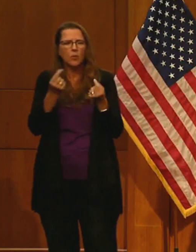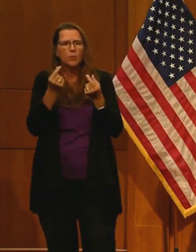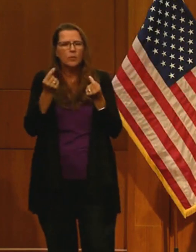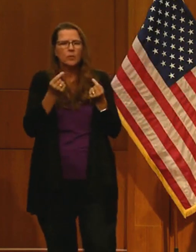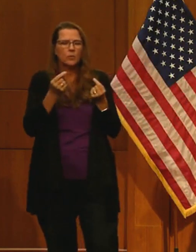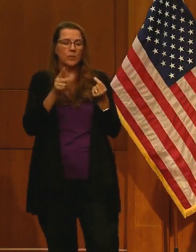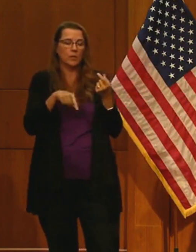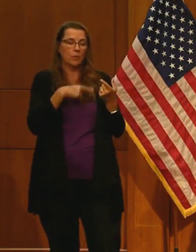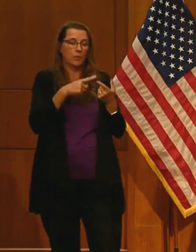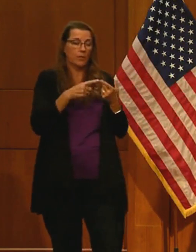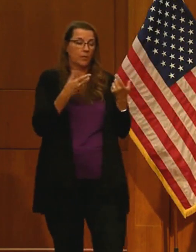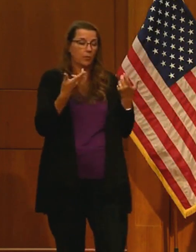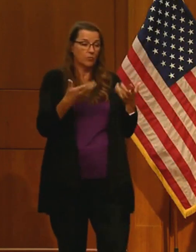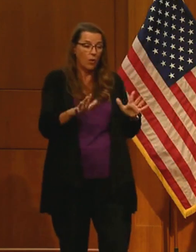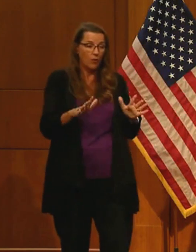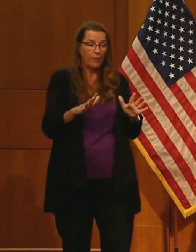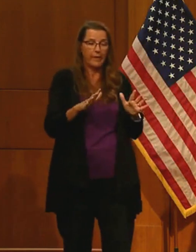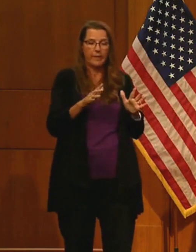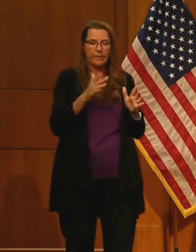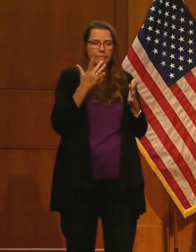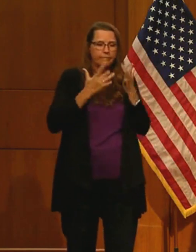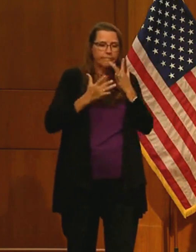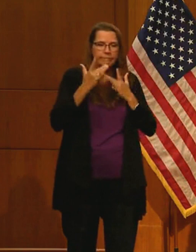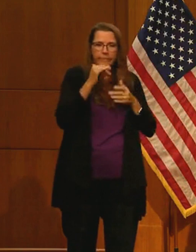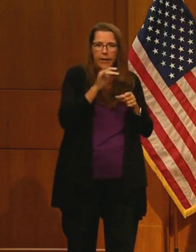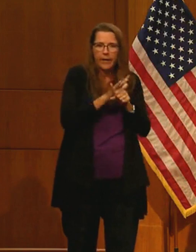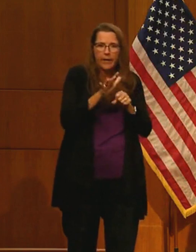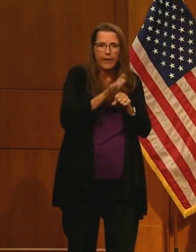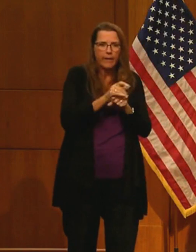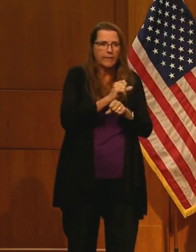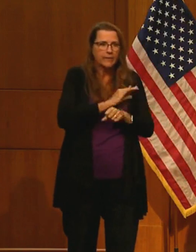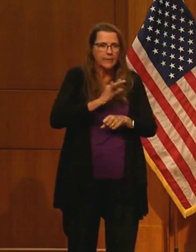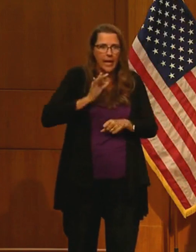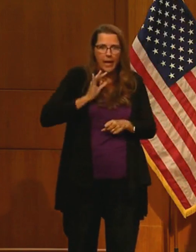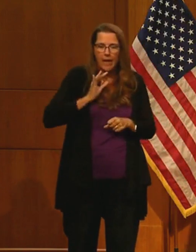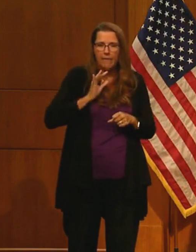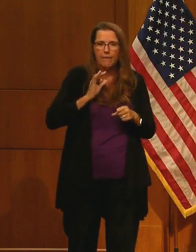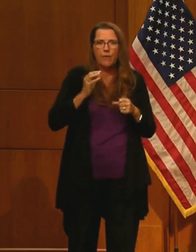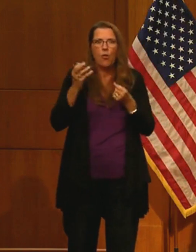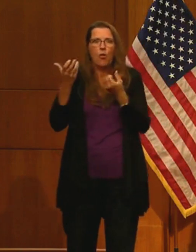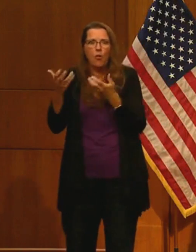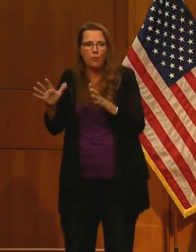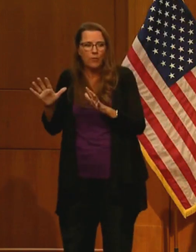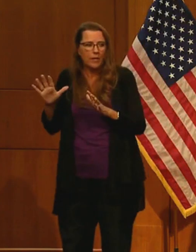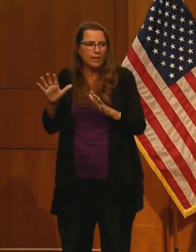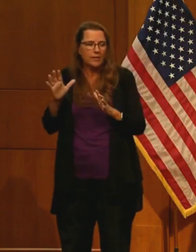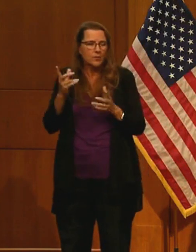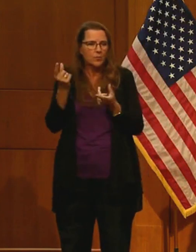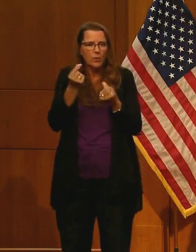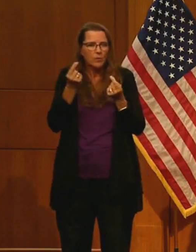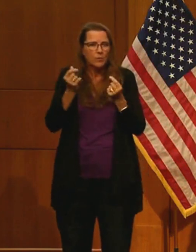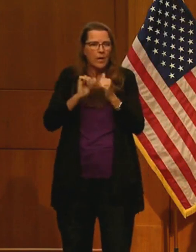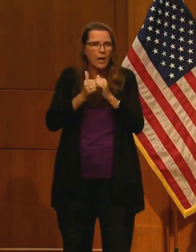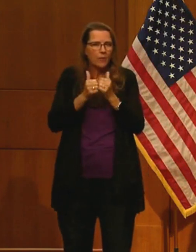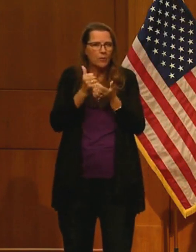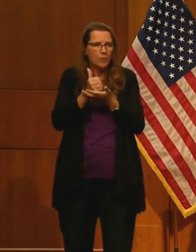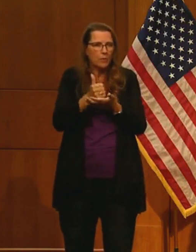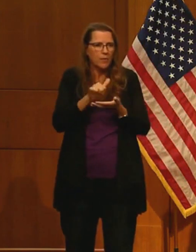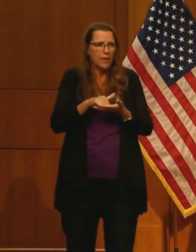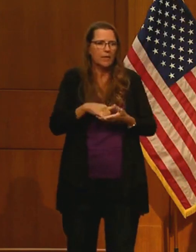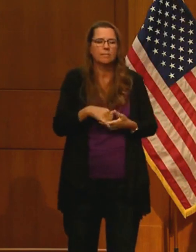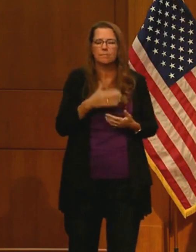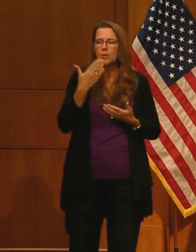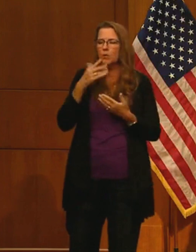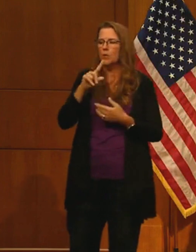there's already, shortages, within that without illnesses or quarantines, having an effect? Another